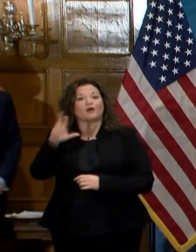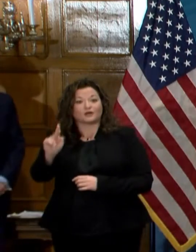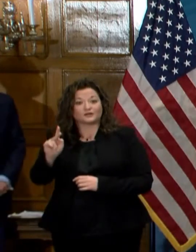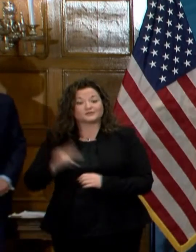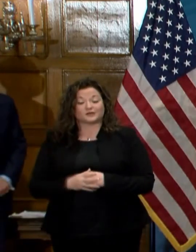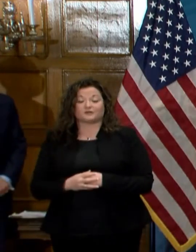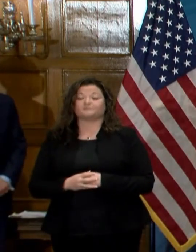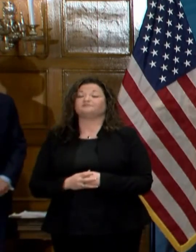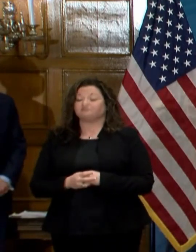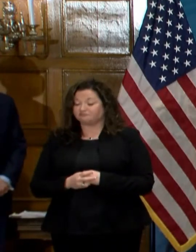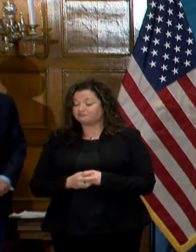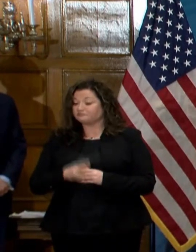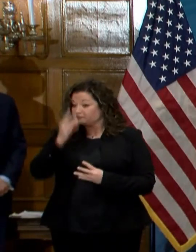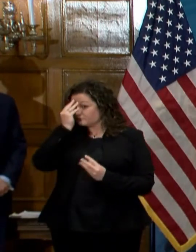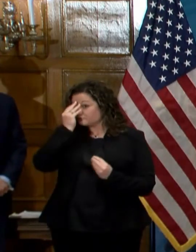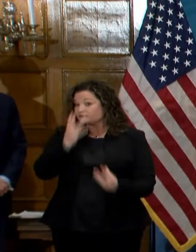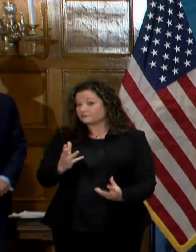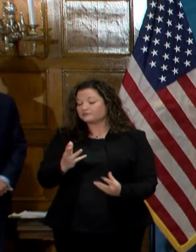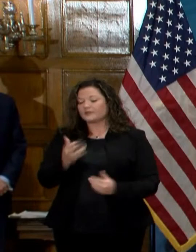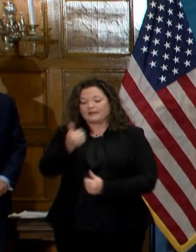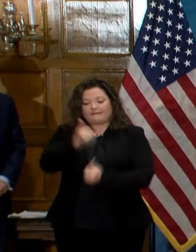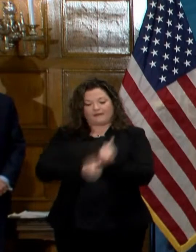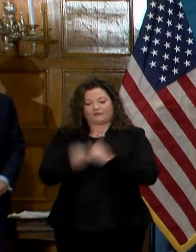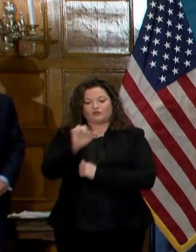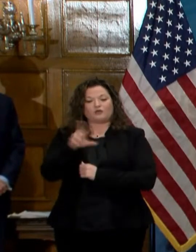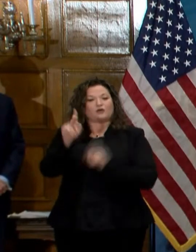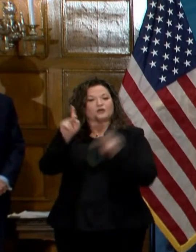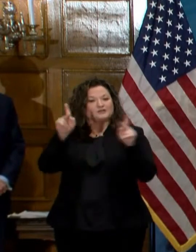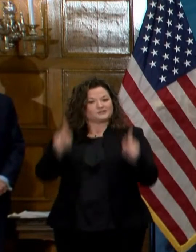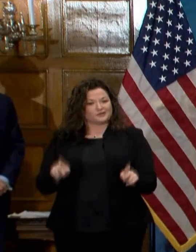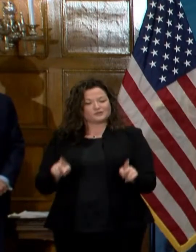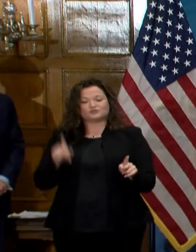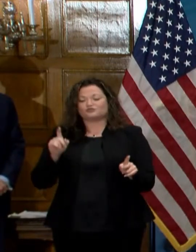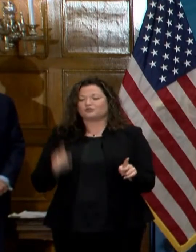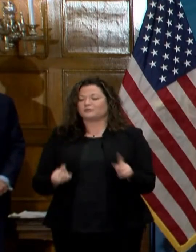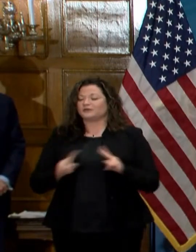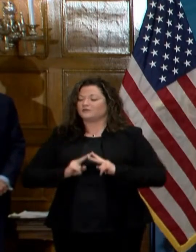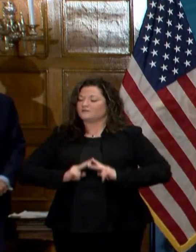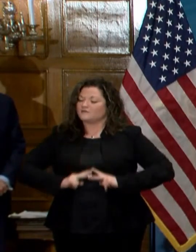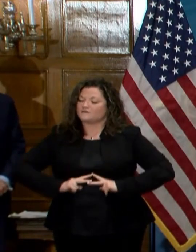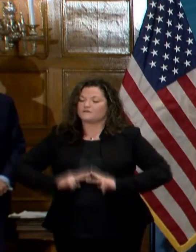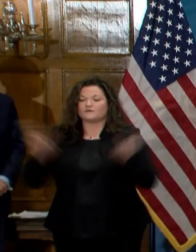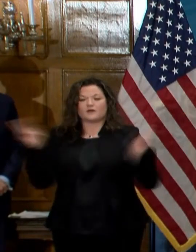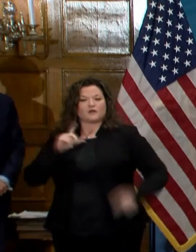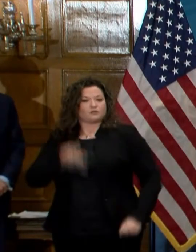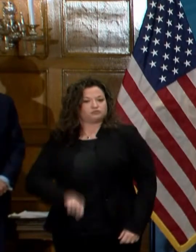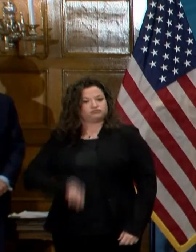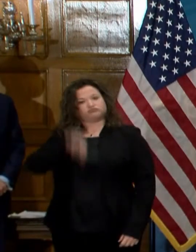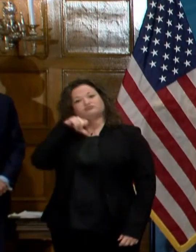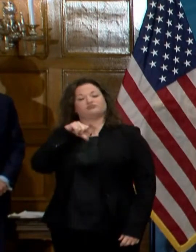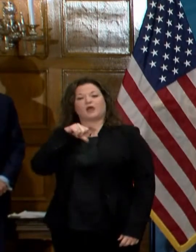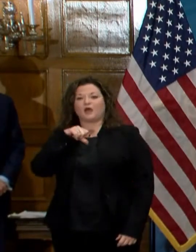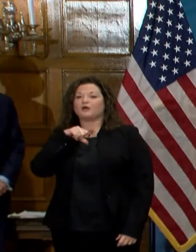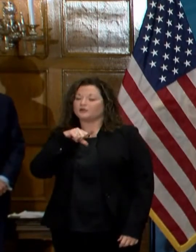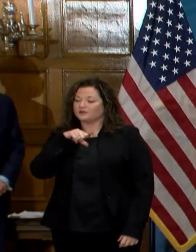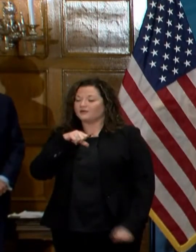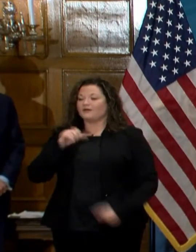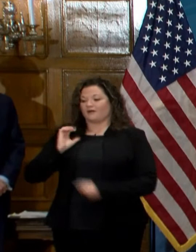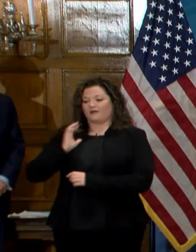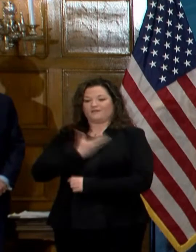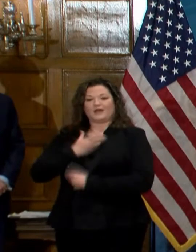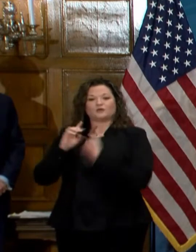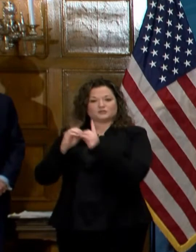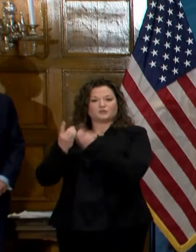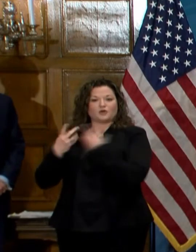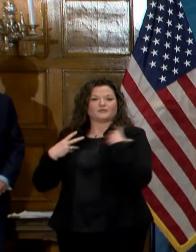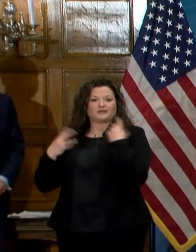Arkansas. I will tell you that every Arkansan should be extremely proud of the efforts that the Department of Health has